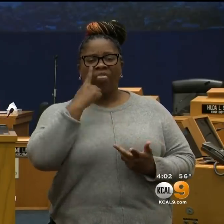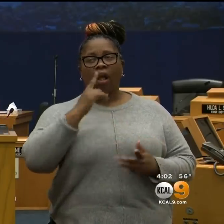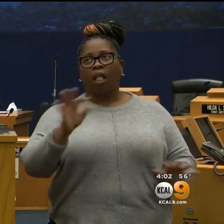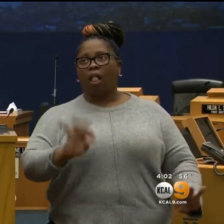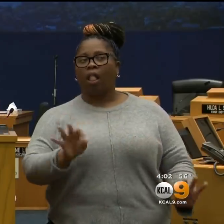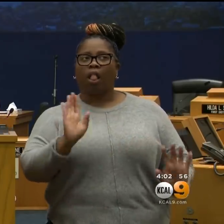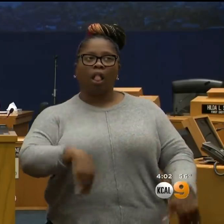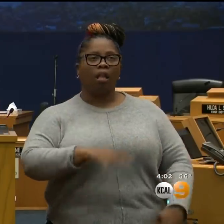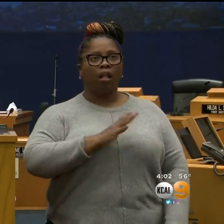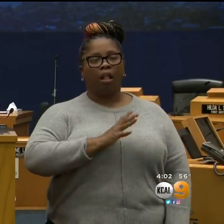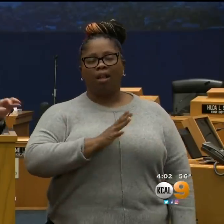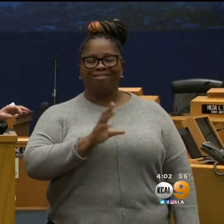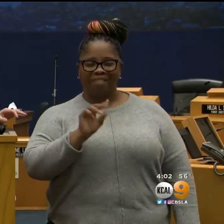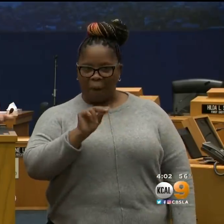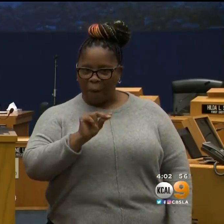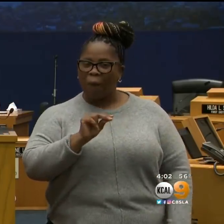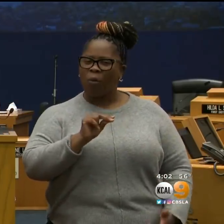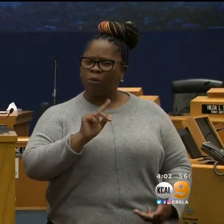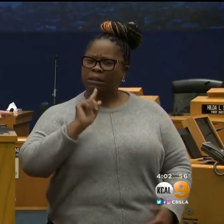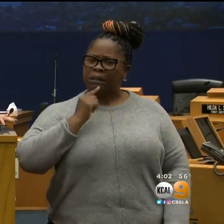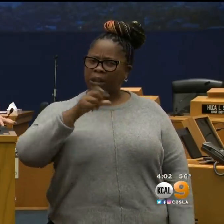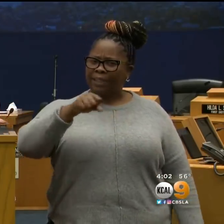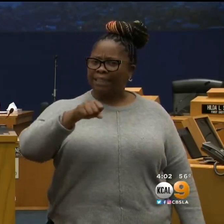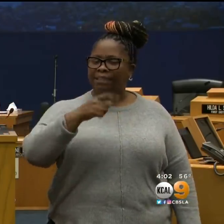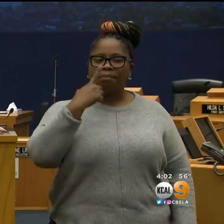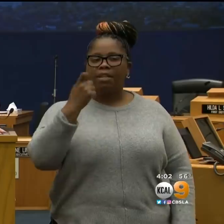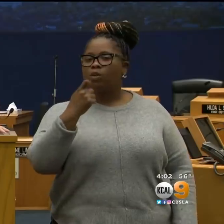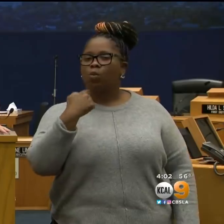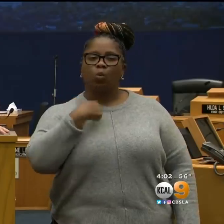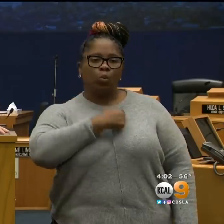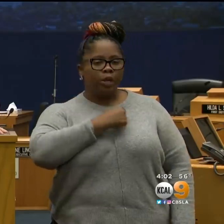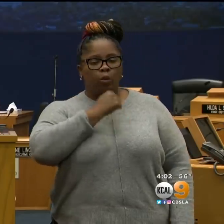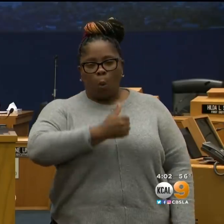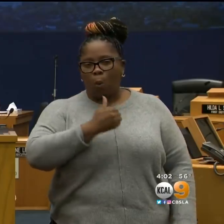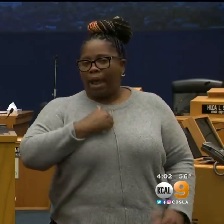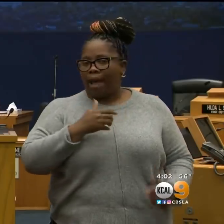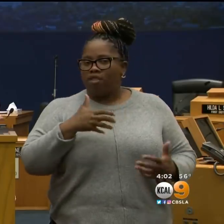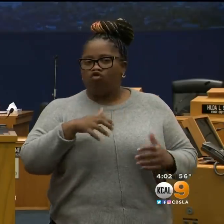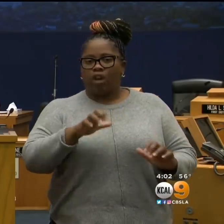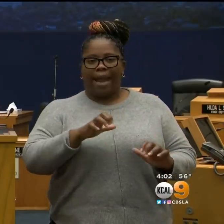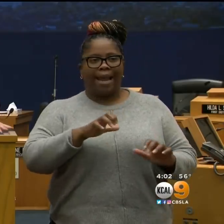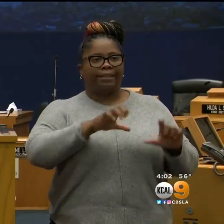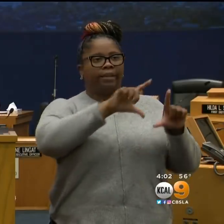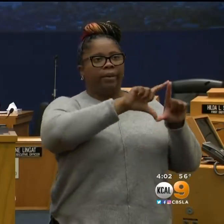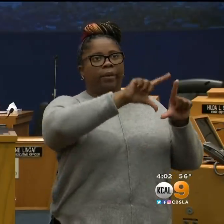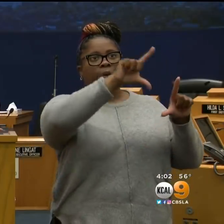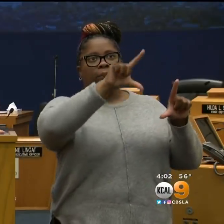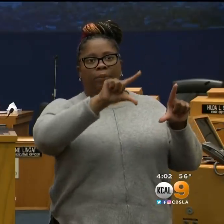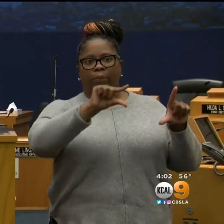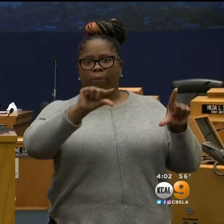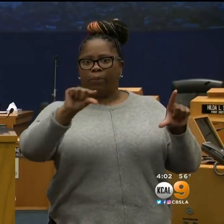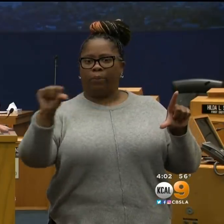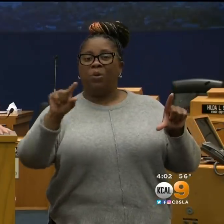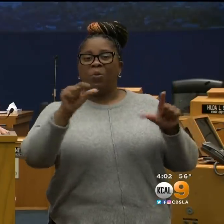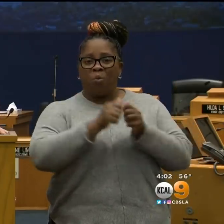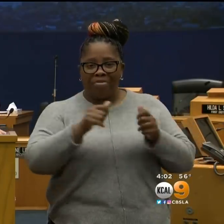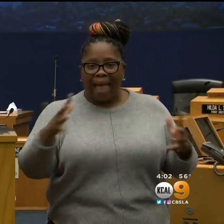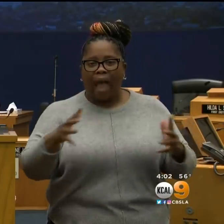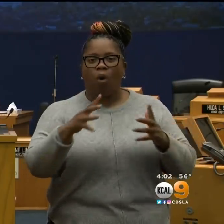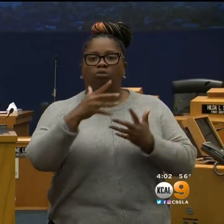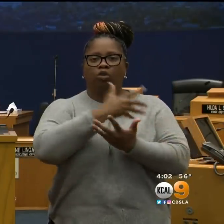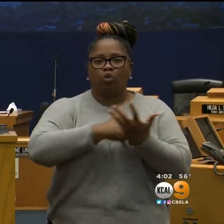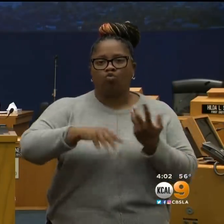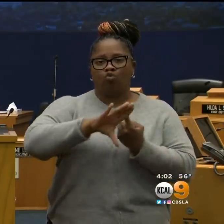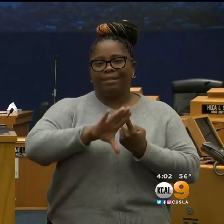seriously because there's no opportunities here to flatten that curve if we don't create a lot more distance between